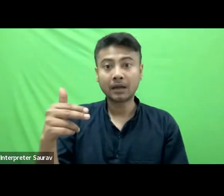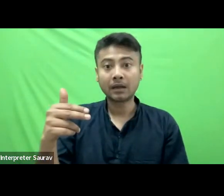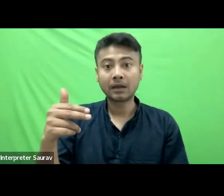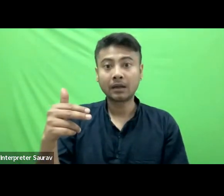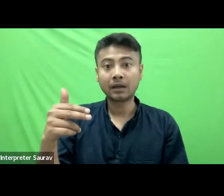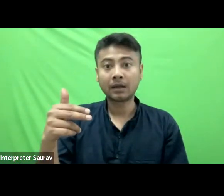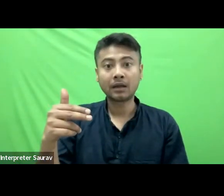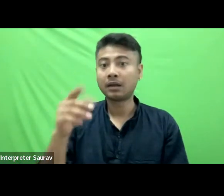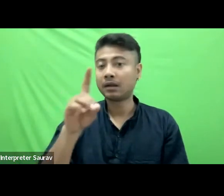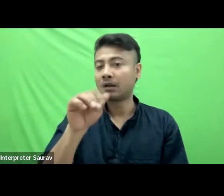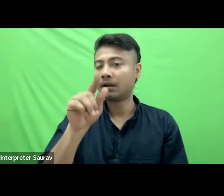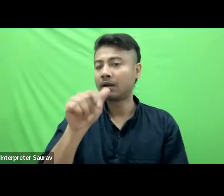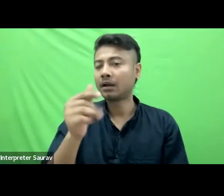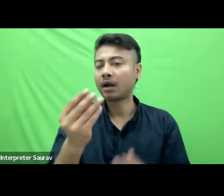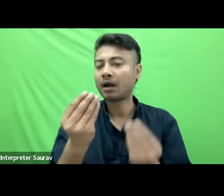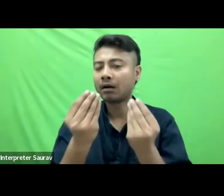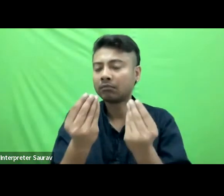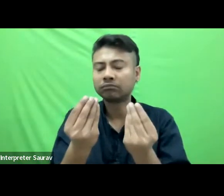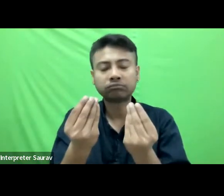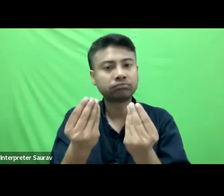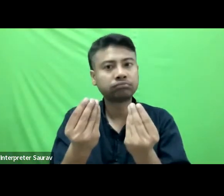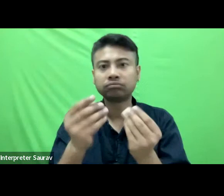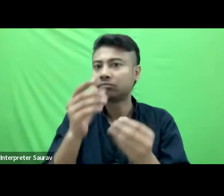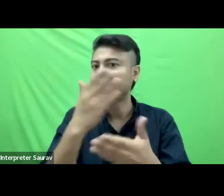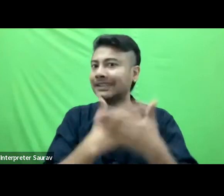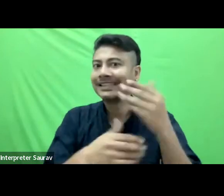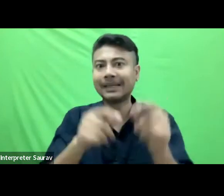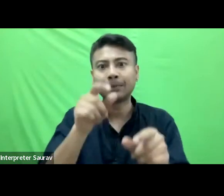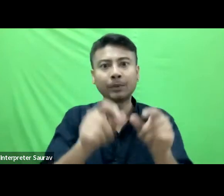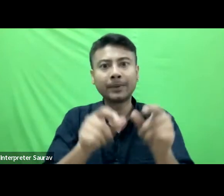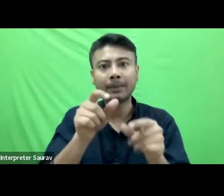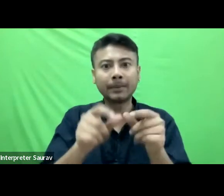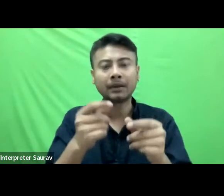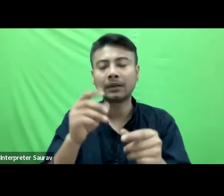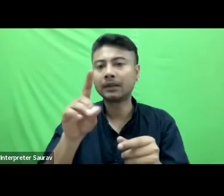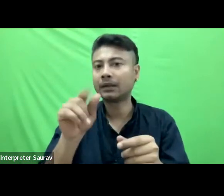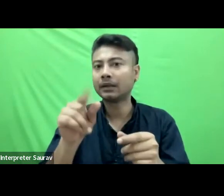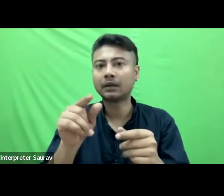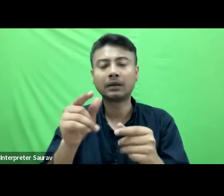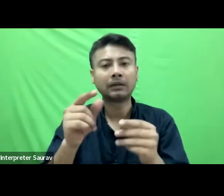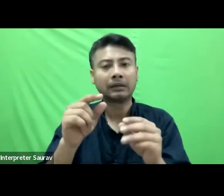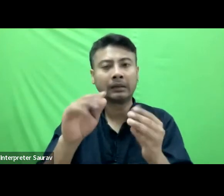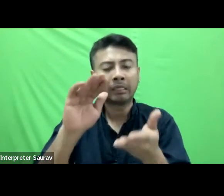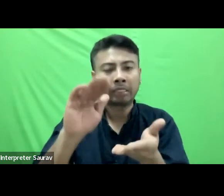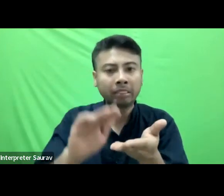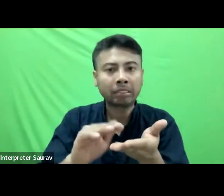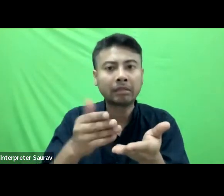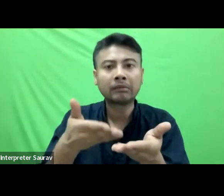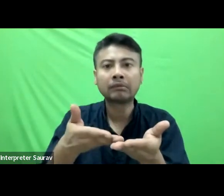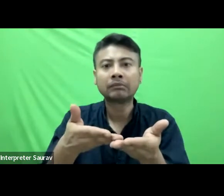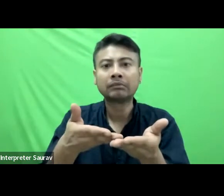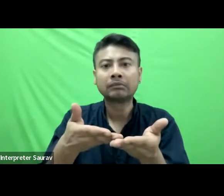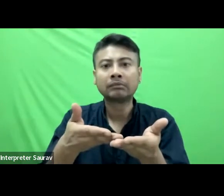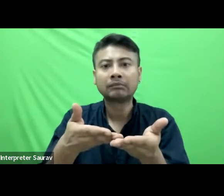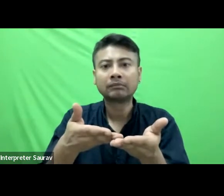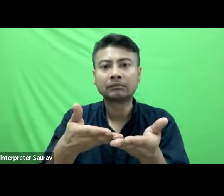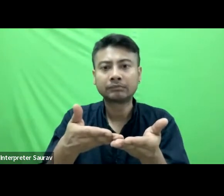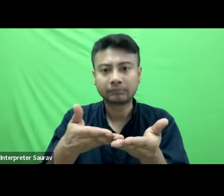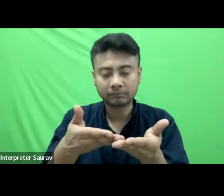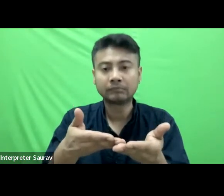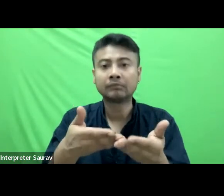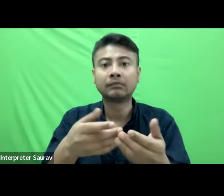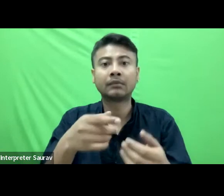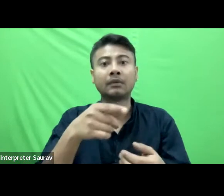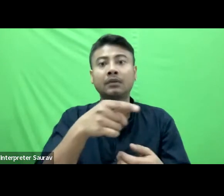fine-grained data about people with disabilities. And most of the time, the data it's different between one city